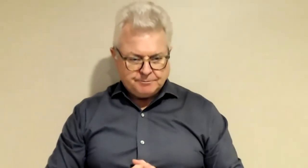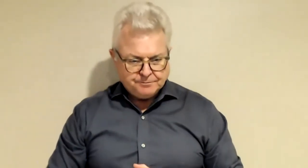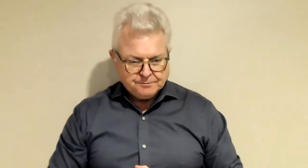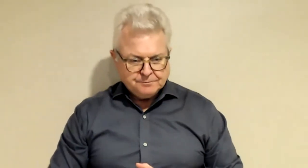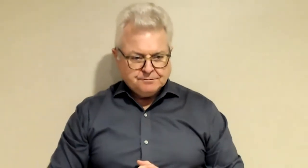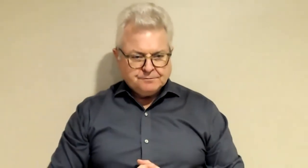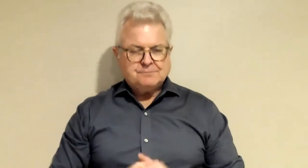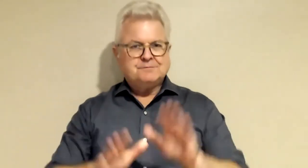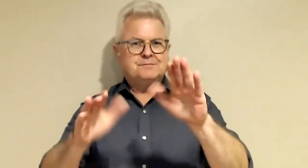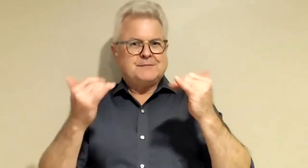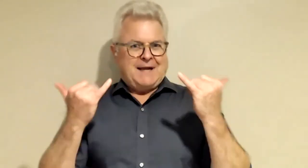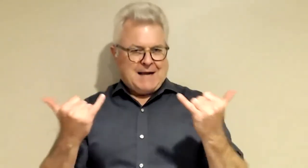safe.